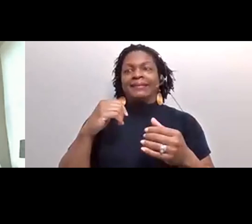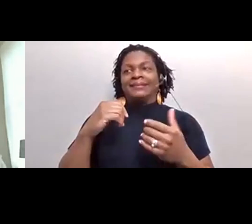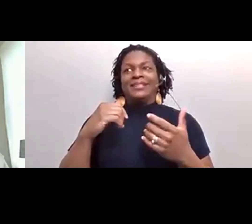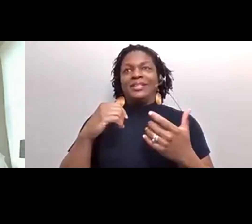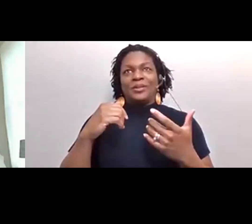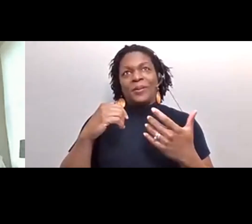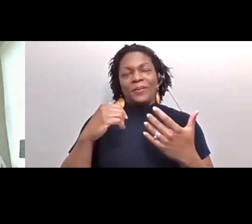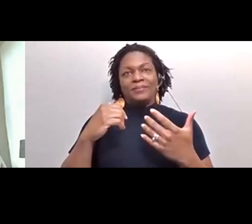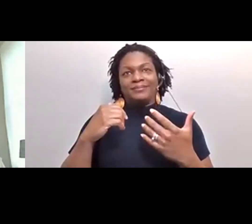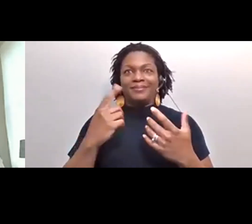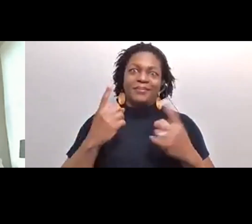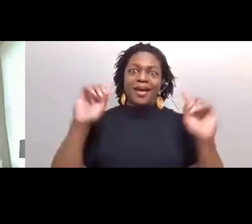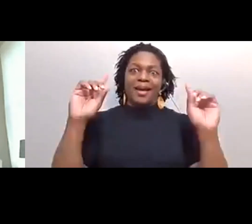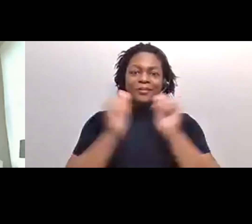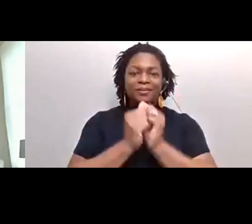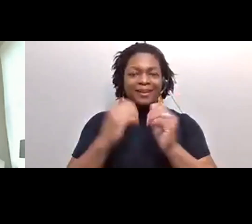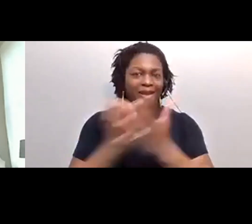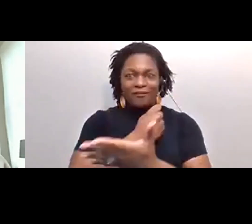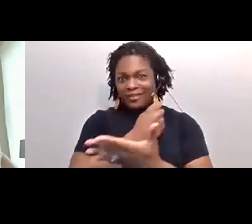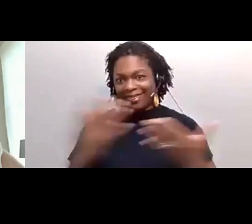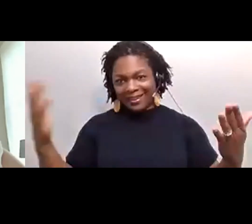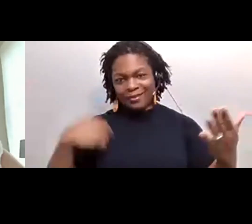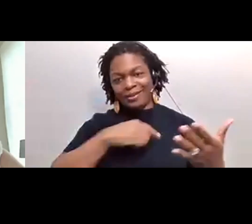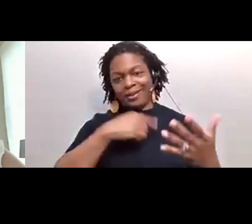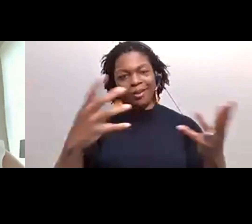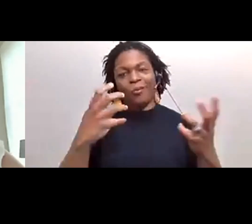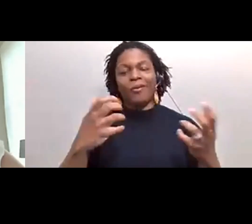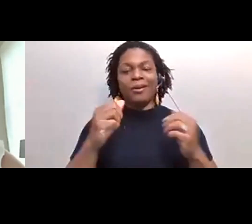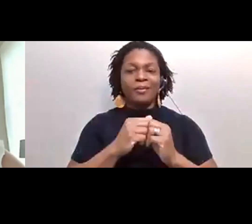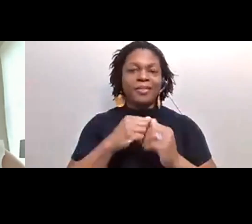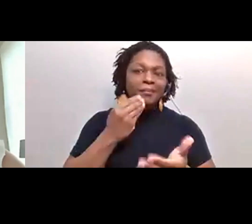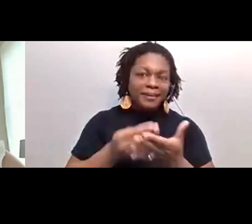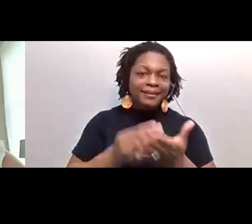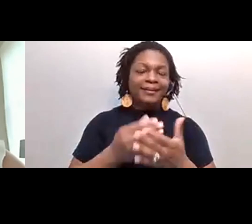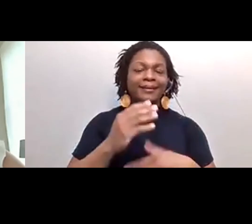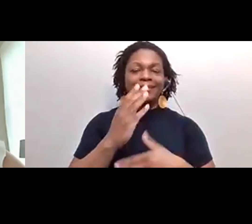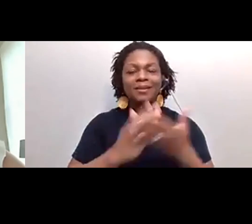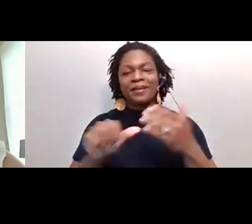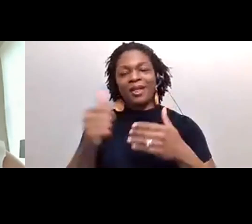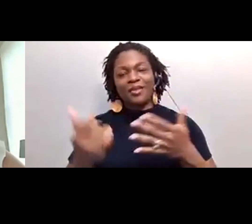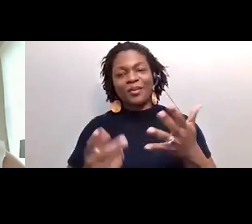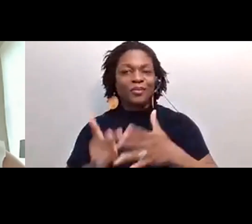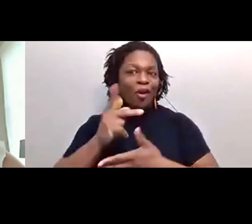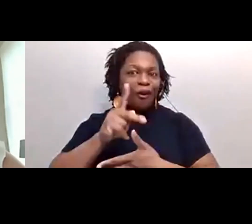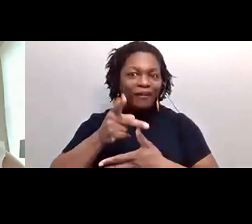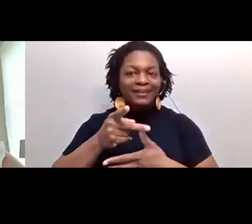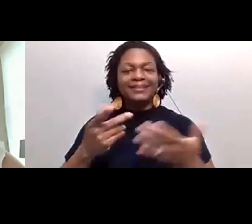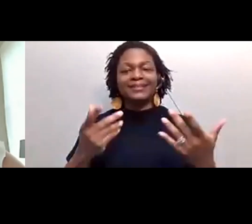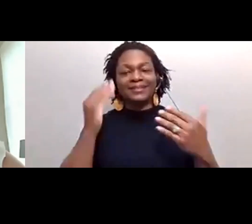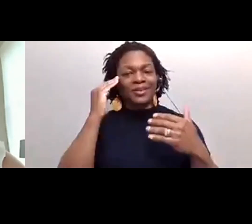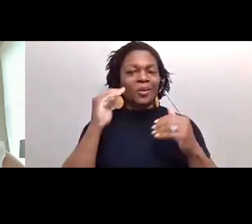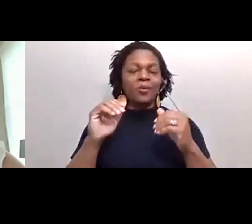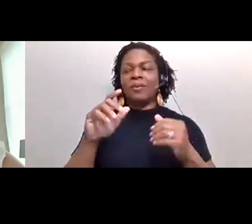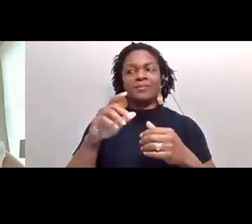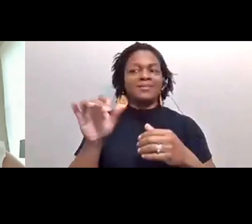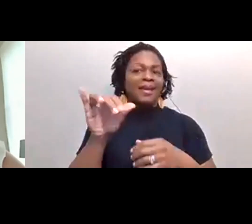legislative session in terms of the funding and some of the other priorities, but I really think, I mean, as Kathy was talking about with the dental bill, I just